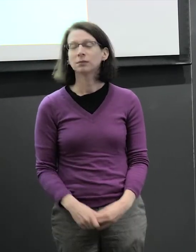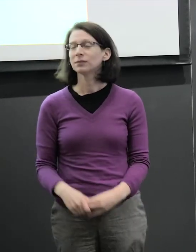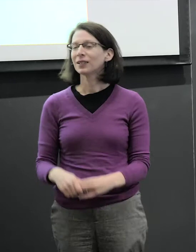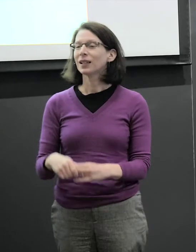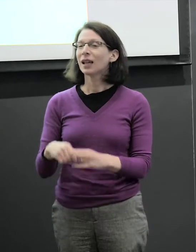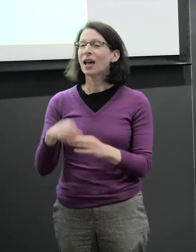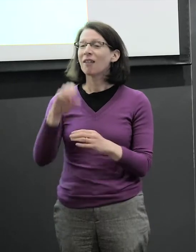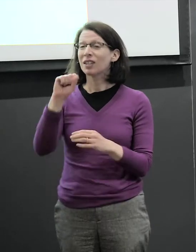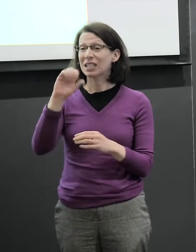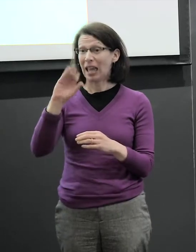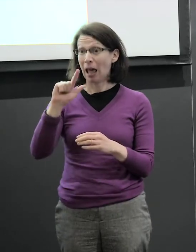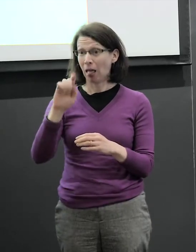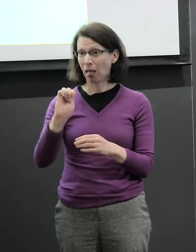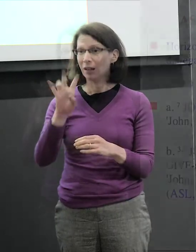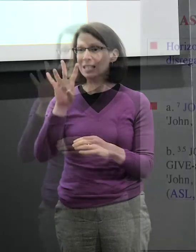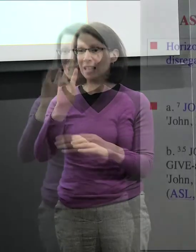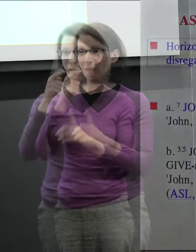scale.